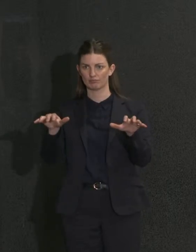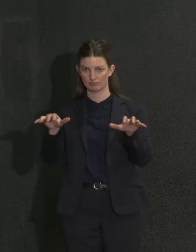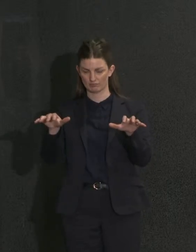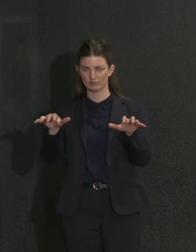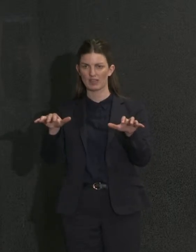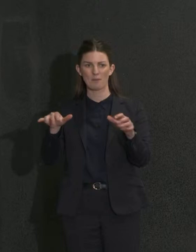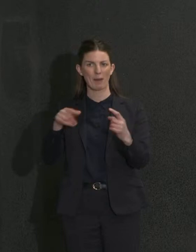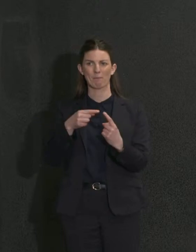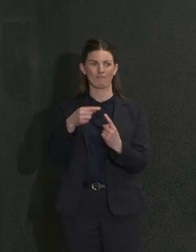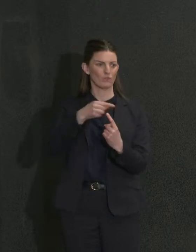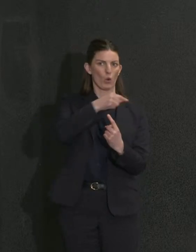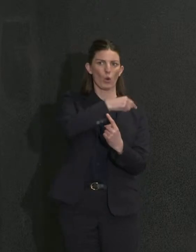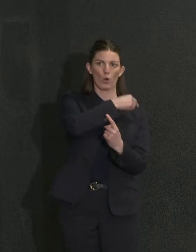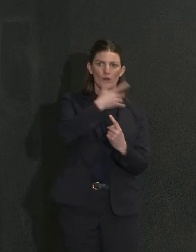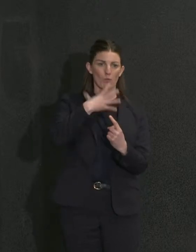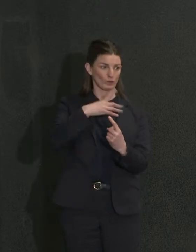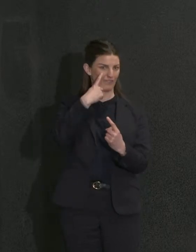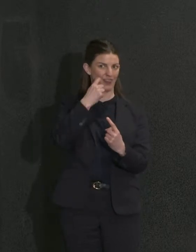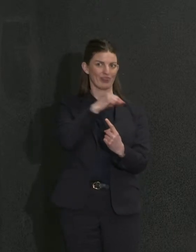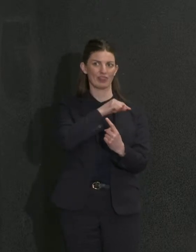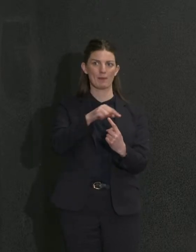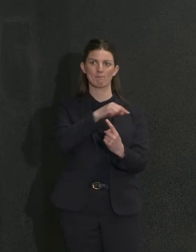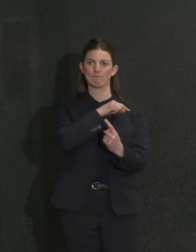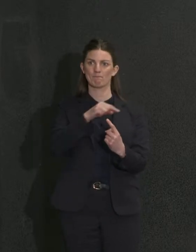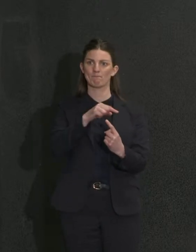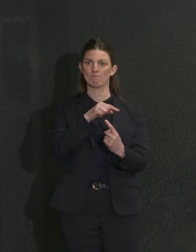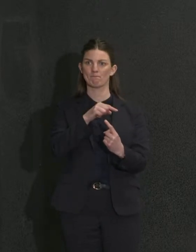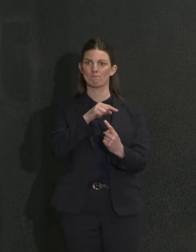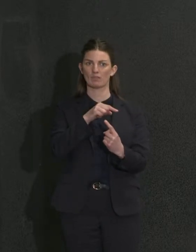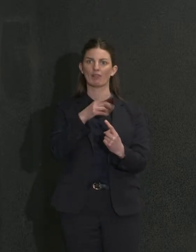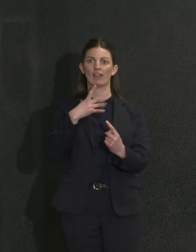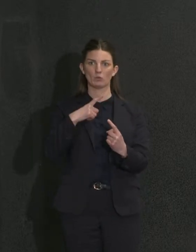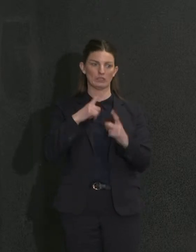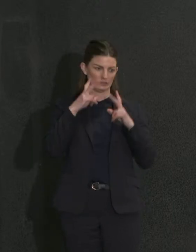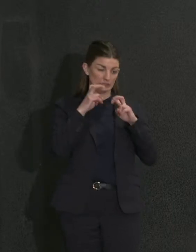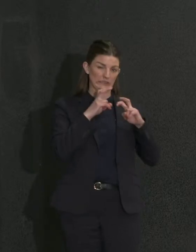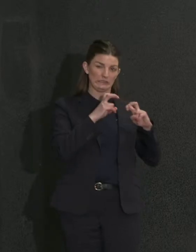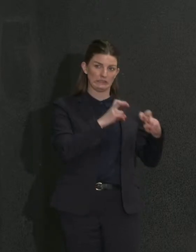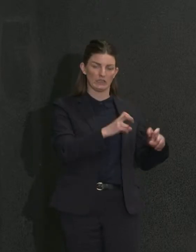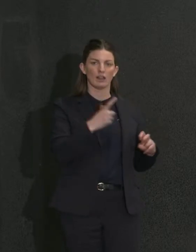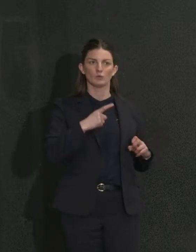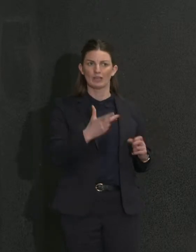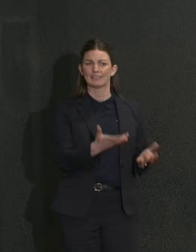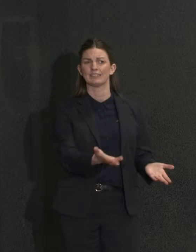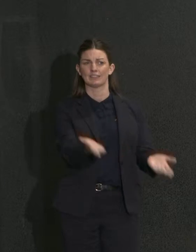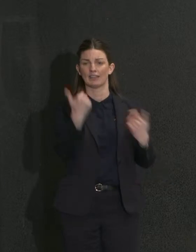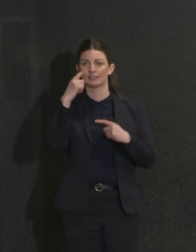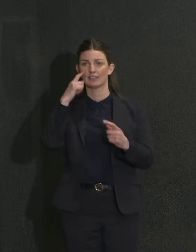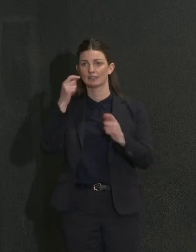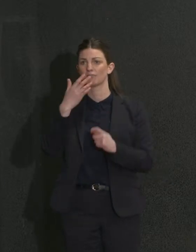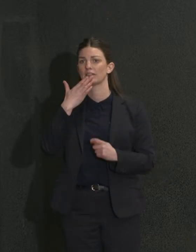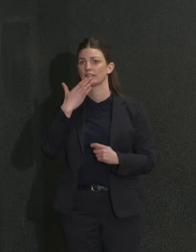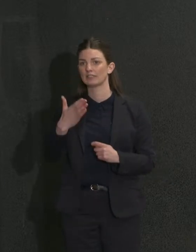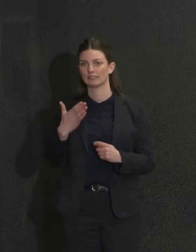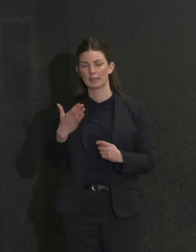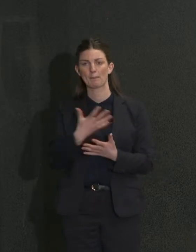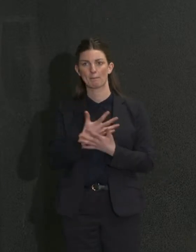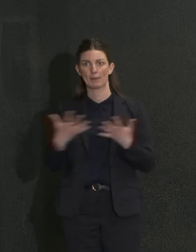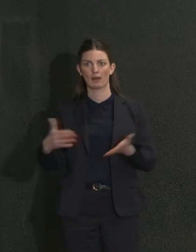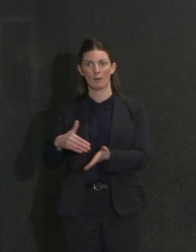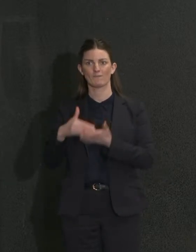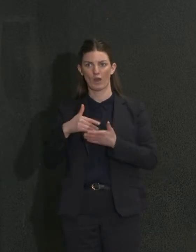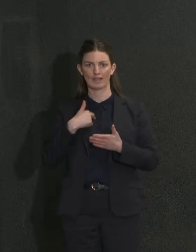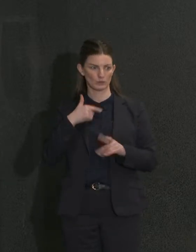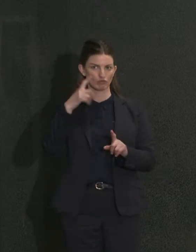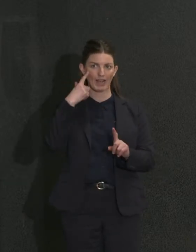work into a number of these lines of investigation, but that's why we're also saying to the entire community, come and get tested. We've got, as I said, over 3,500 people